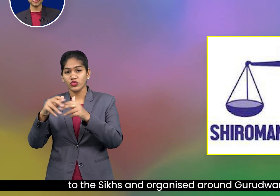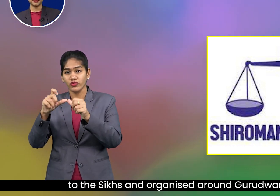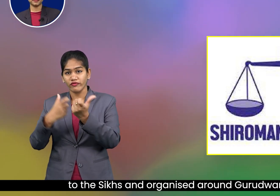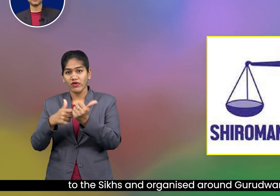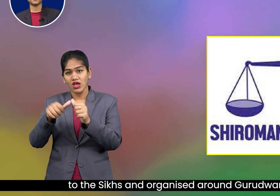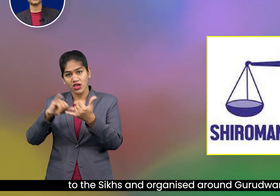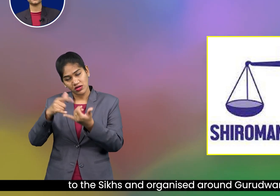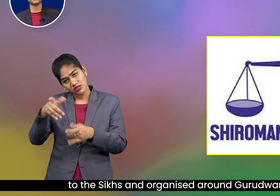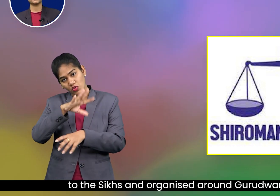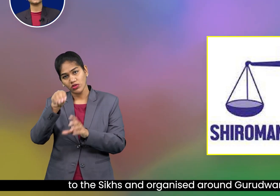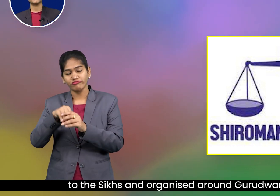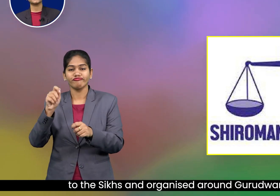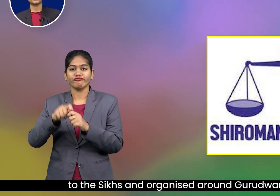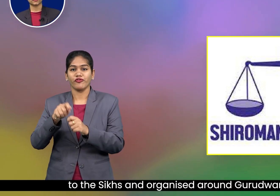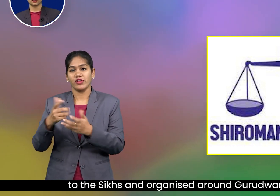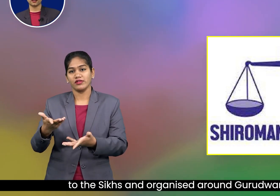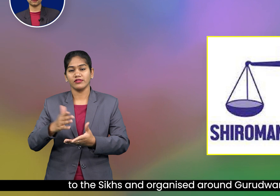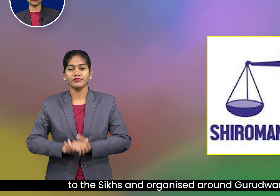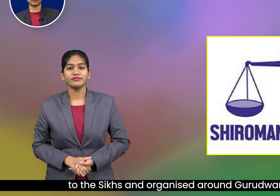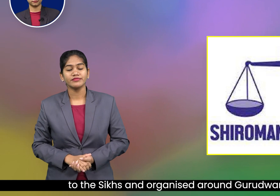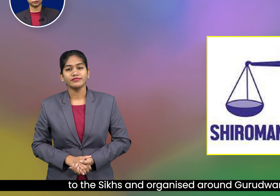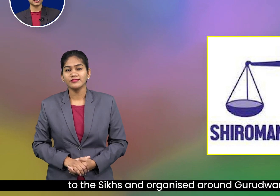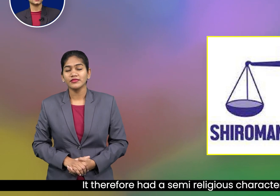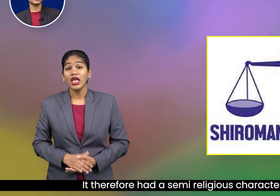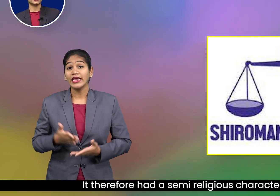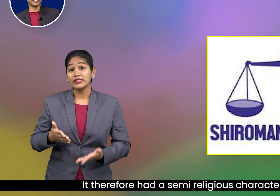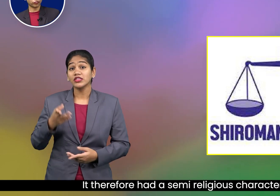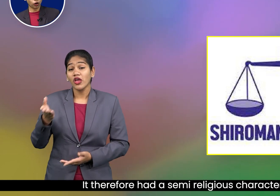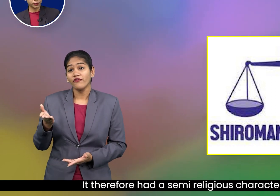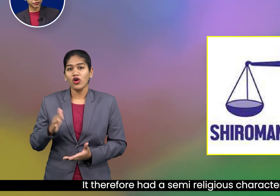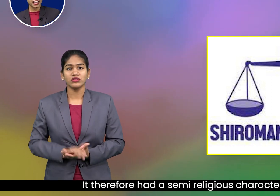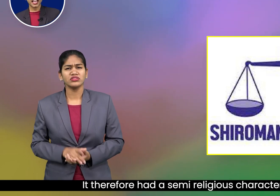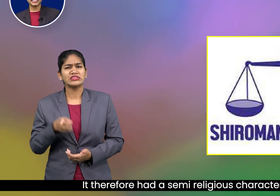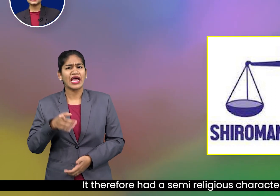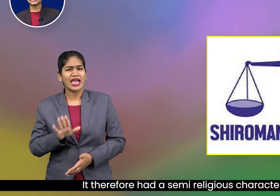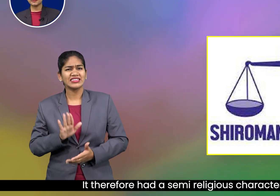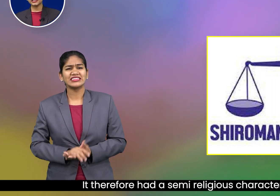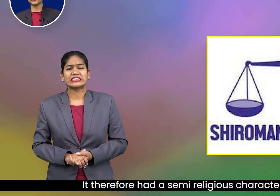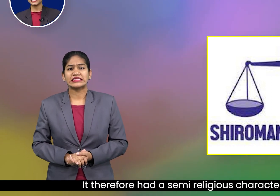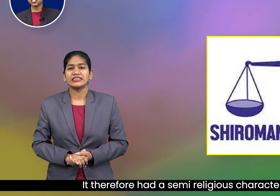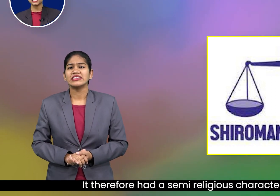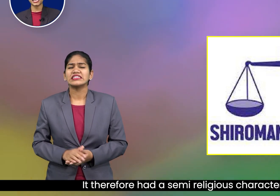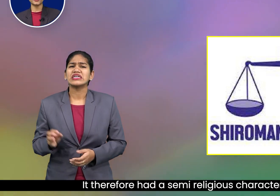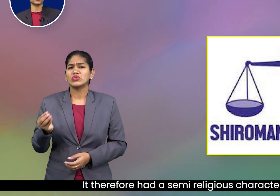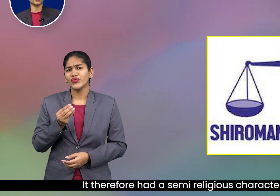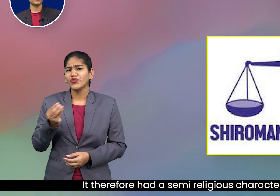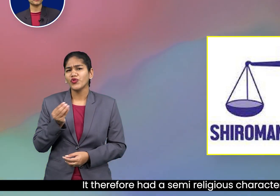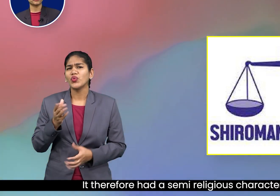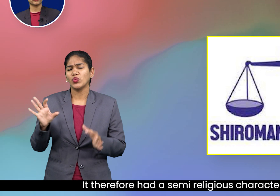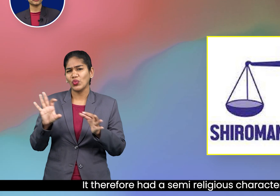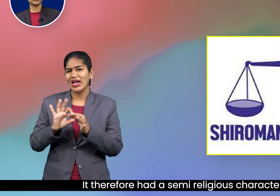It therefore had a semi-religious